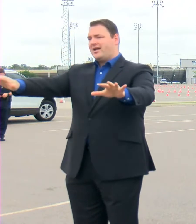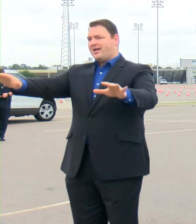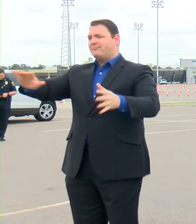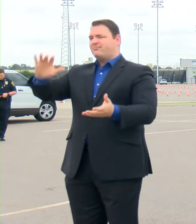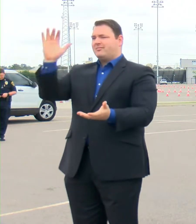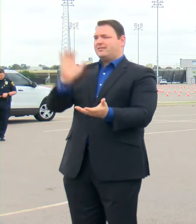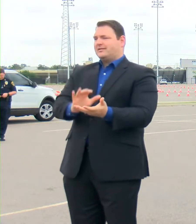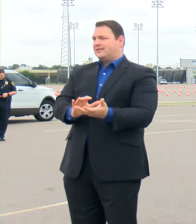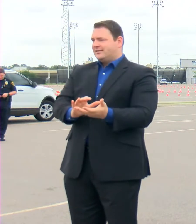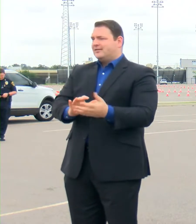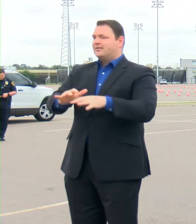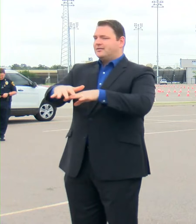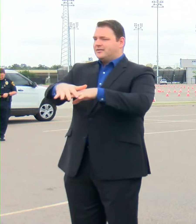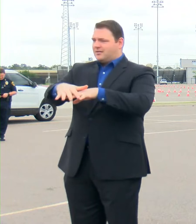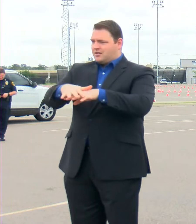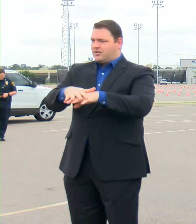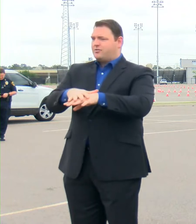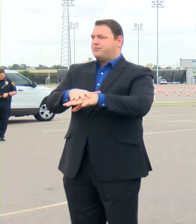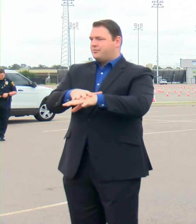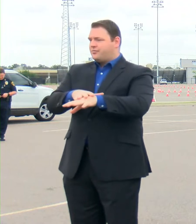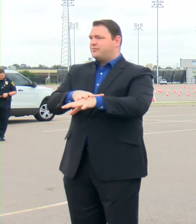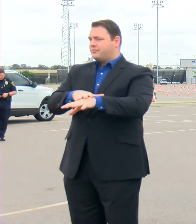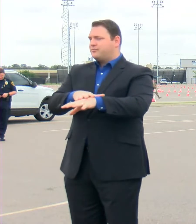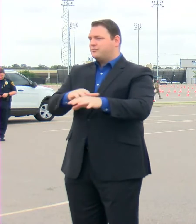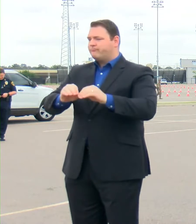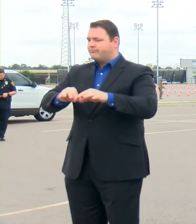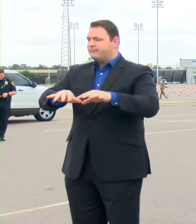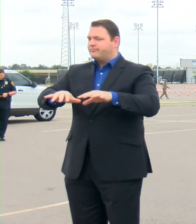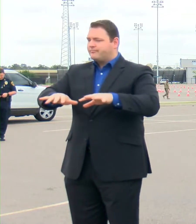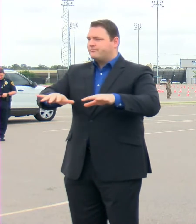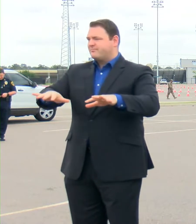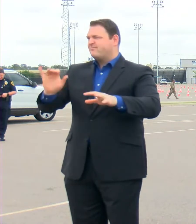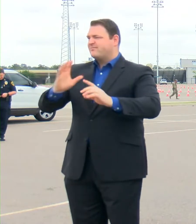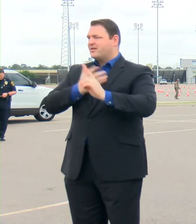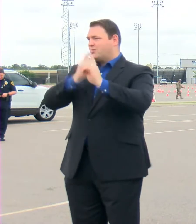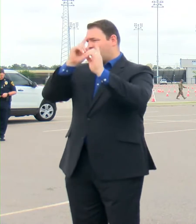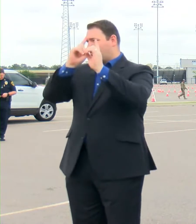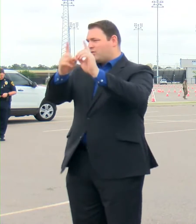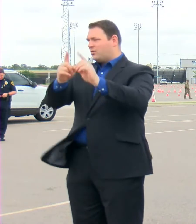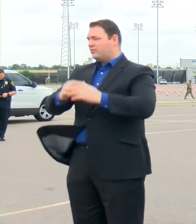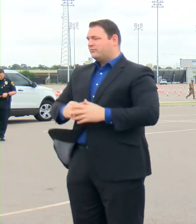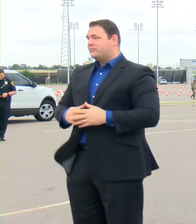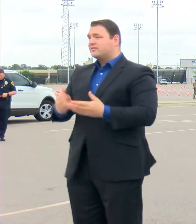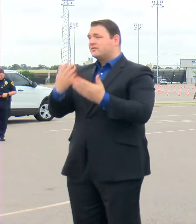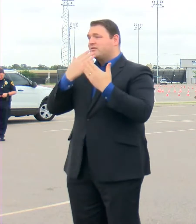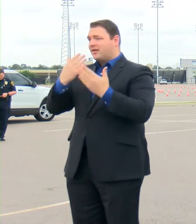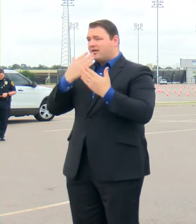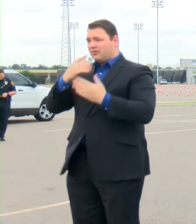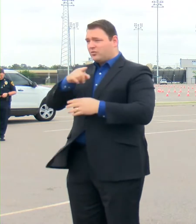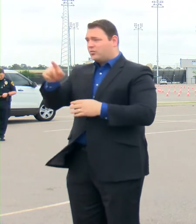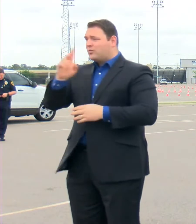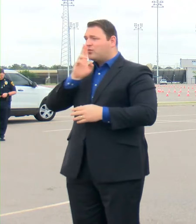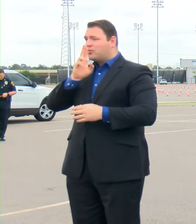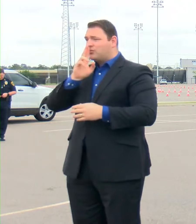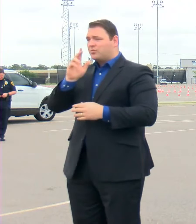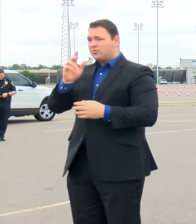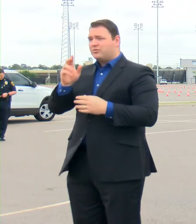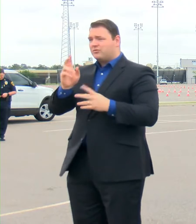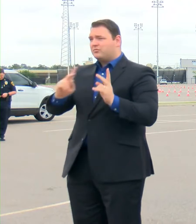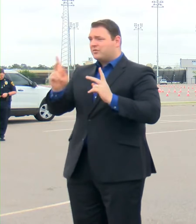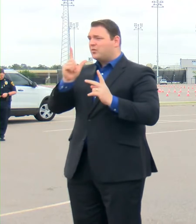progression of this virus. Let me take this opportunity to thank Houstonians that are complying, because